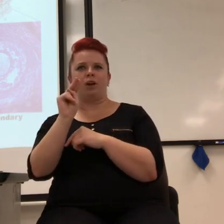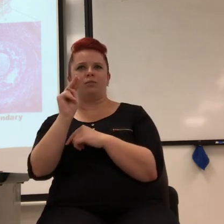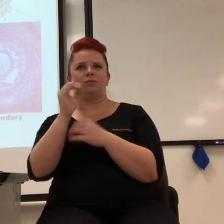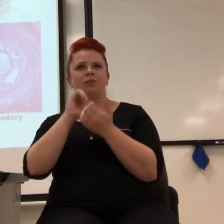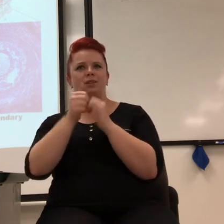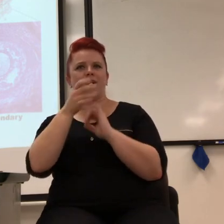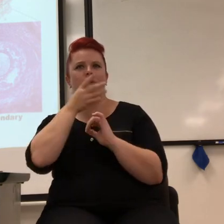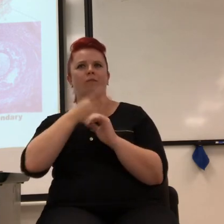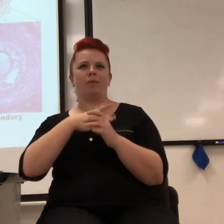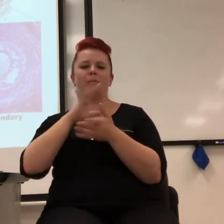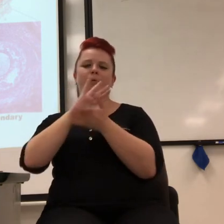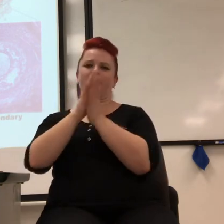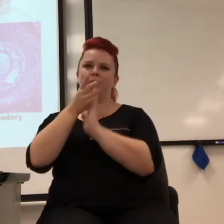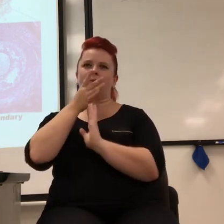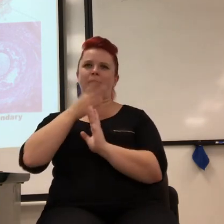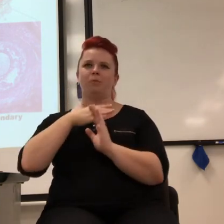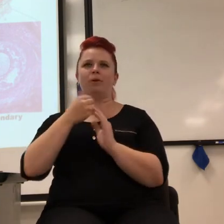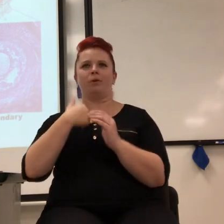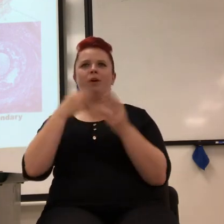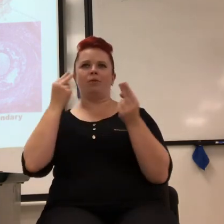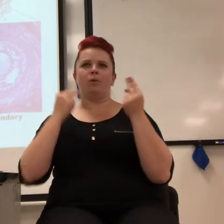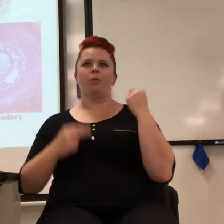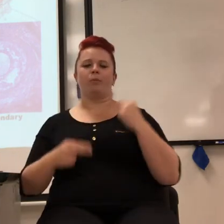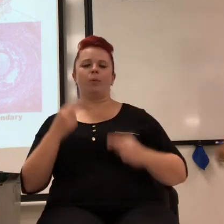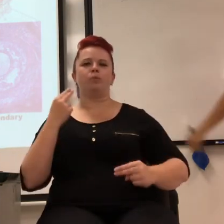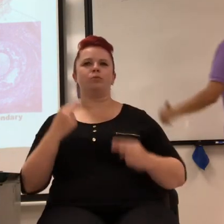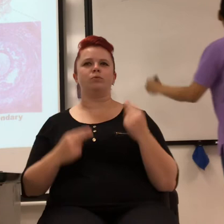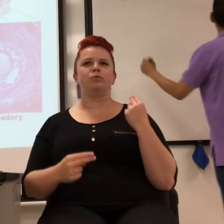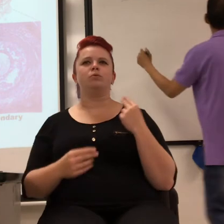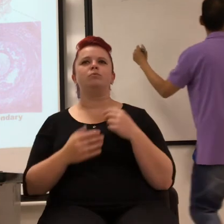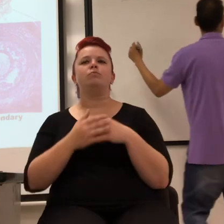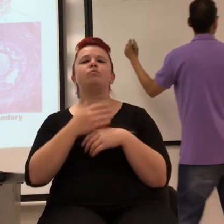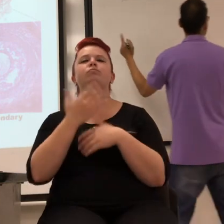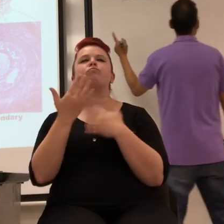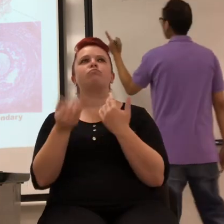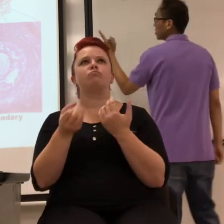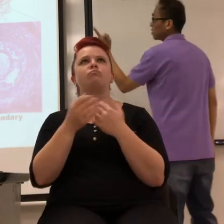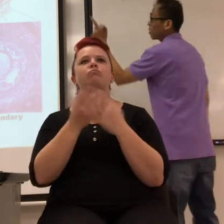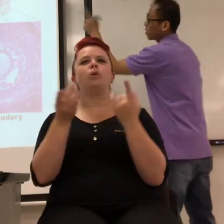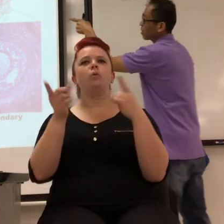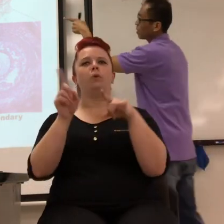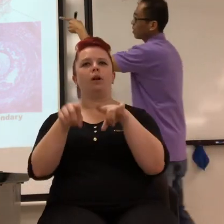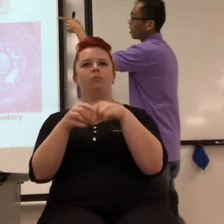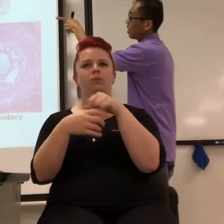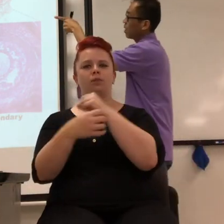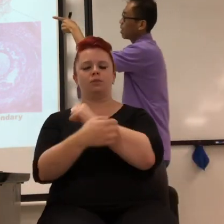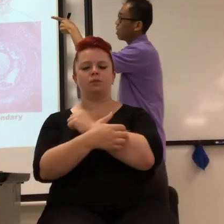got the hormones. And what happens is